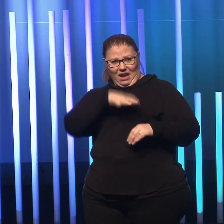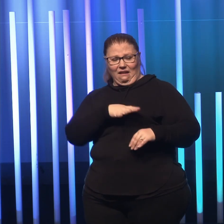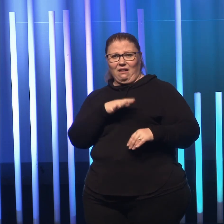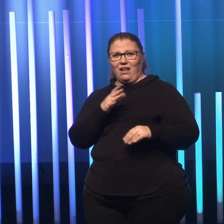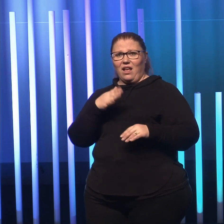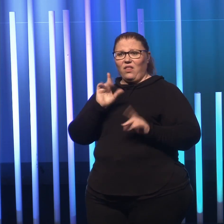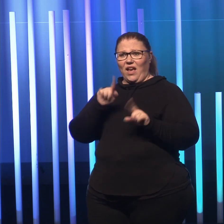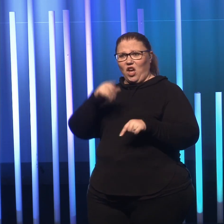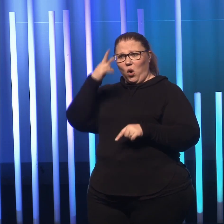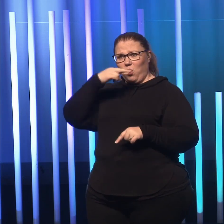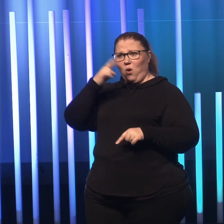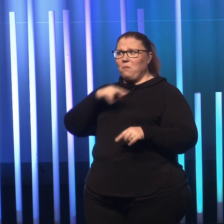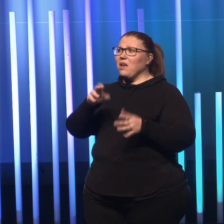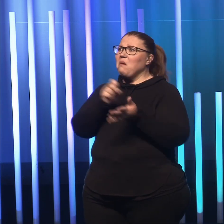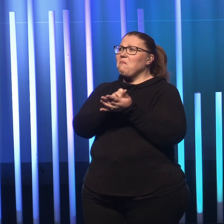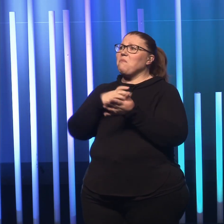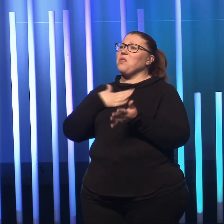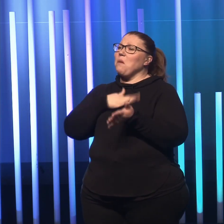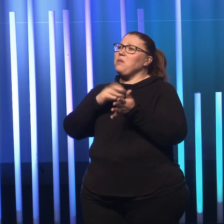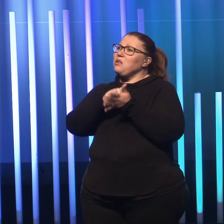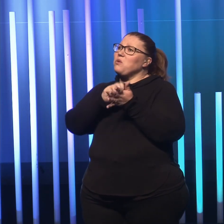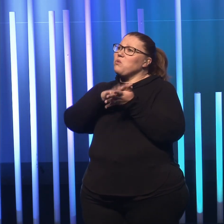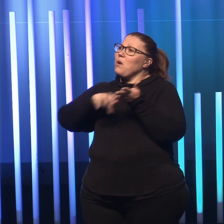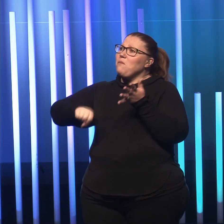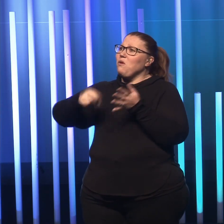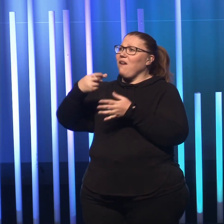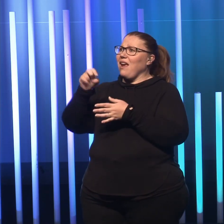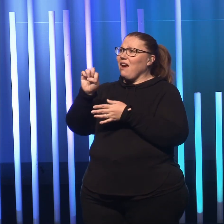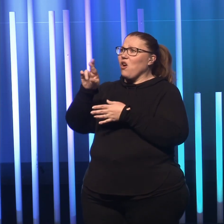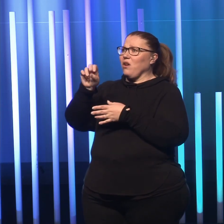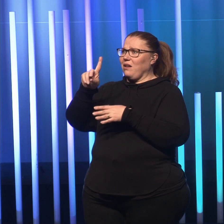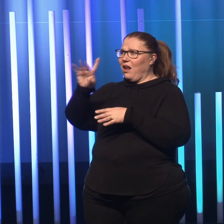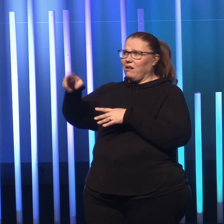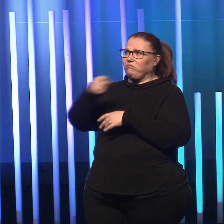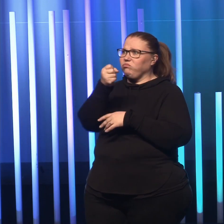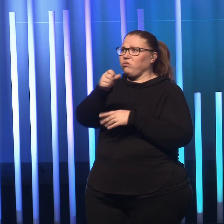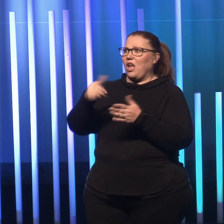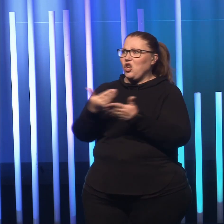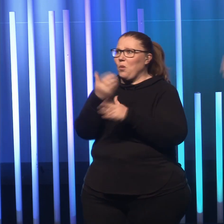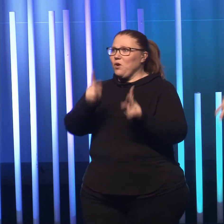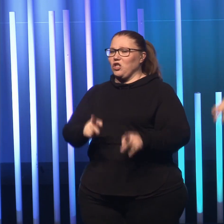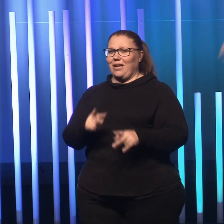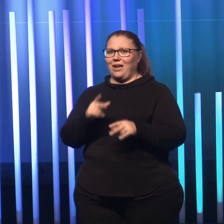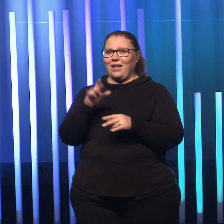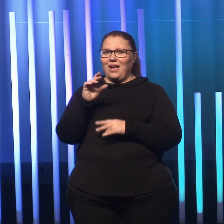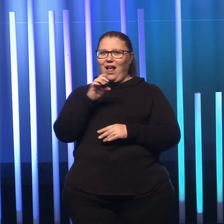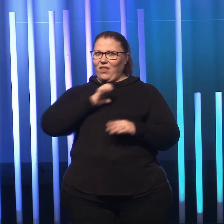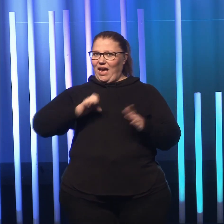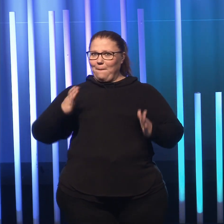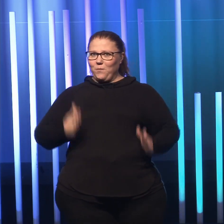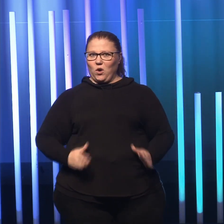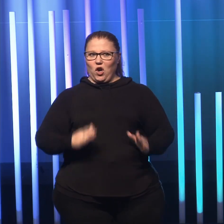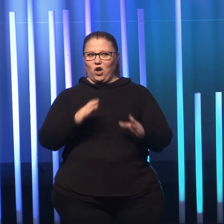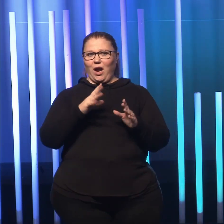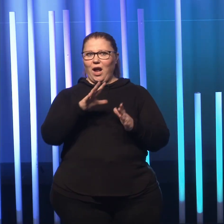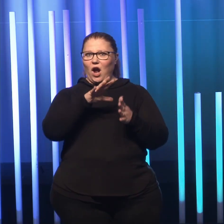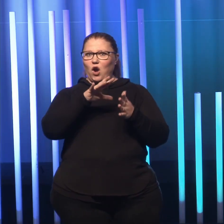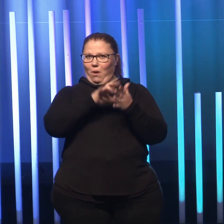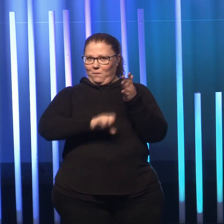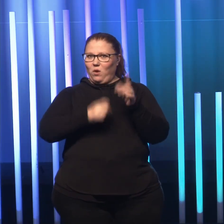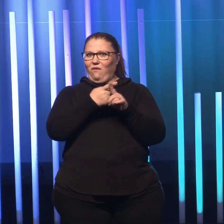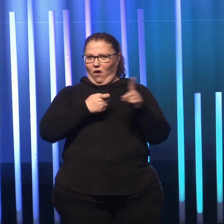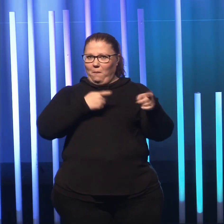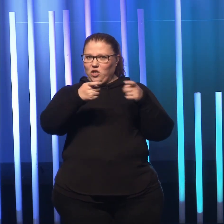you please get rid of Herod Archelaus and put somebody else in power? So that's what happens. They appeal to the emperor. The emperor removes Herod Archelaus from control